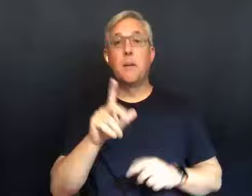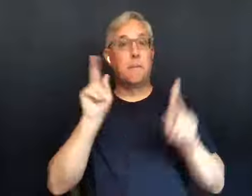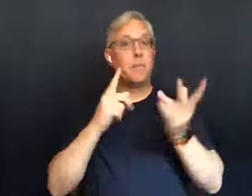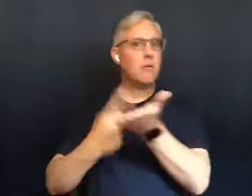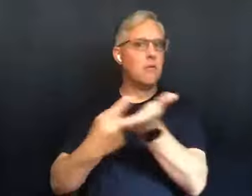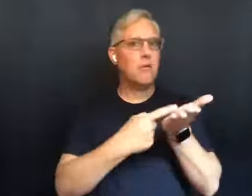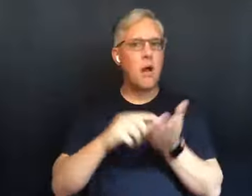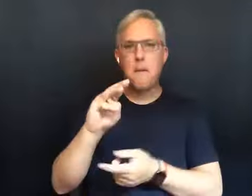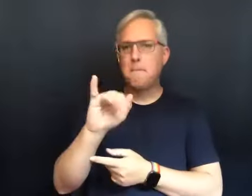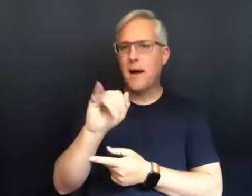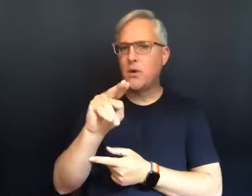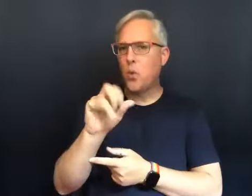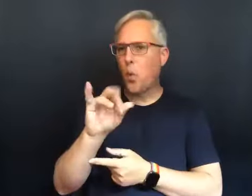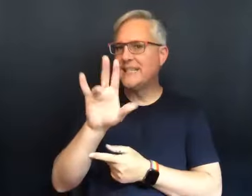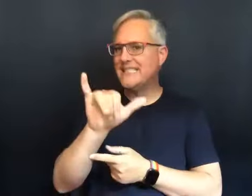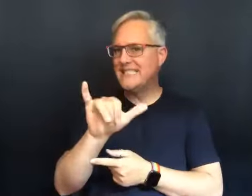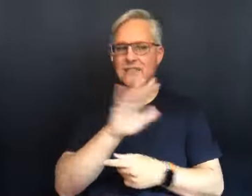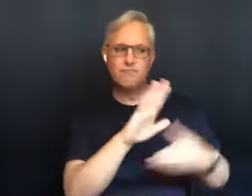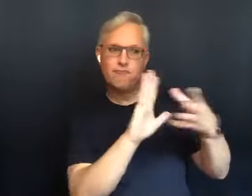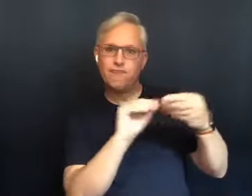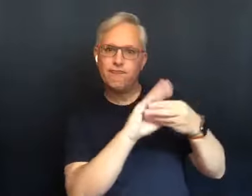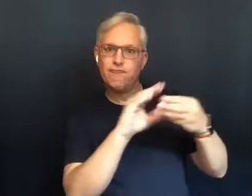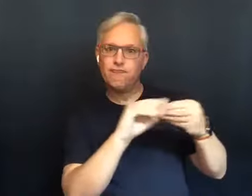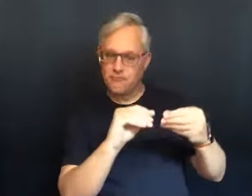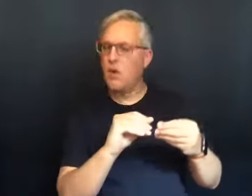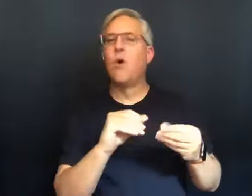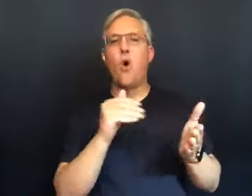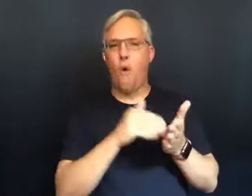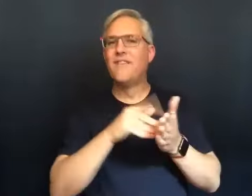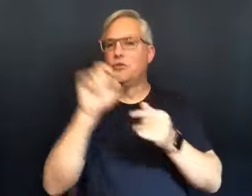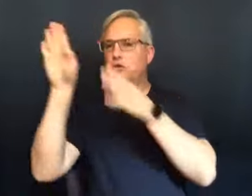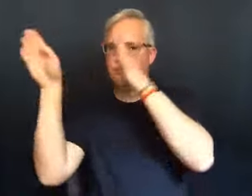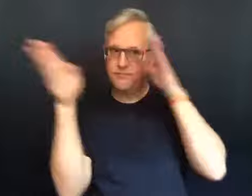But I have heard some great stuff about the minority voice, and I love it. It seems that I'm